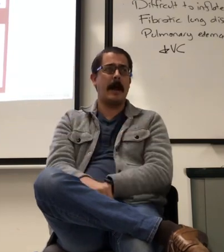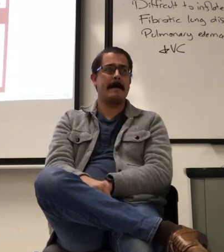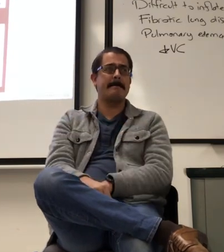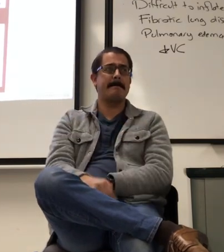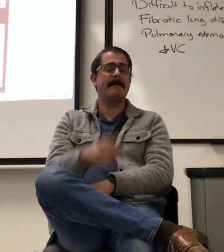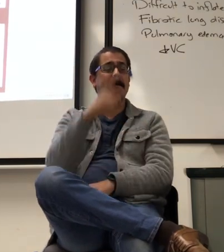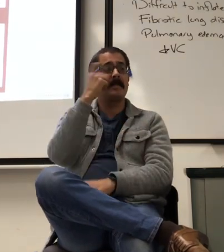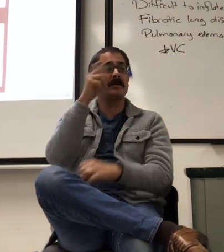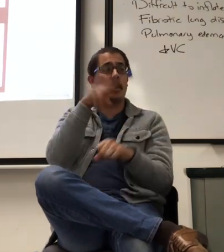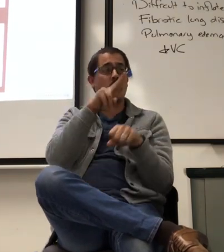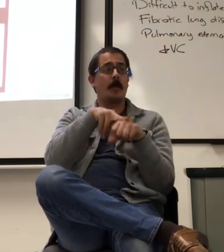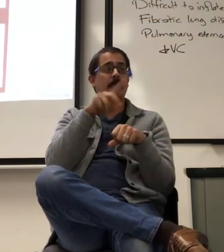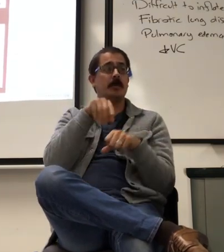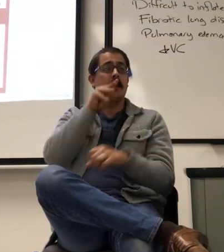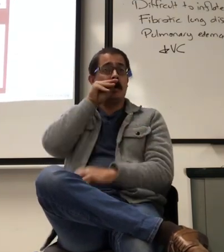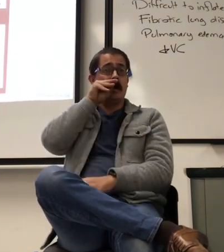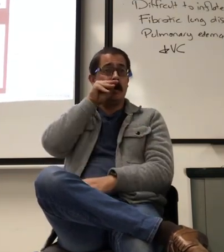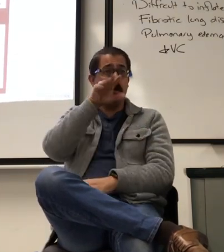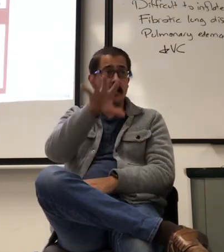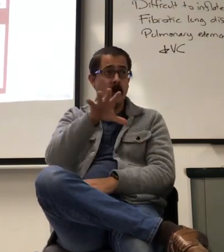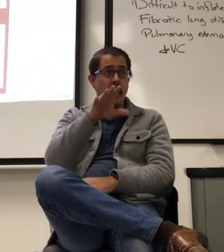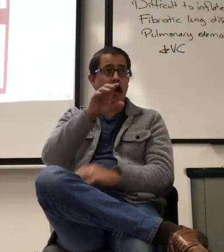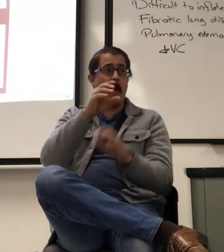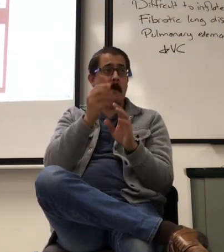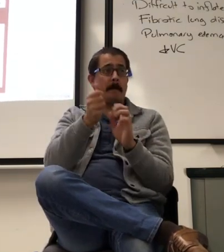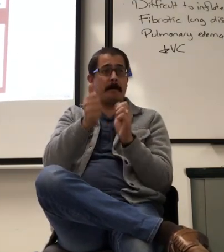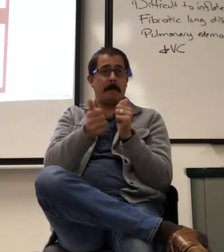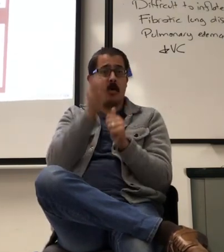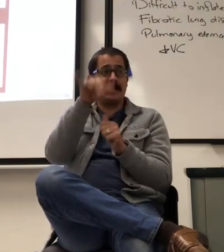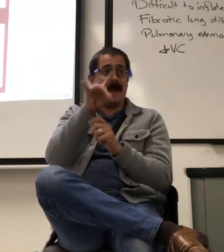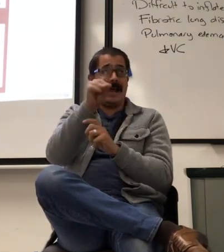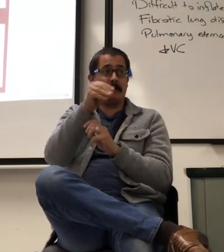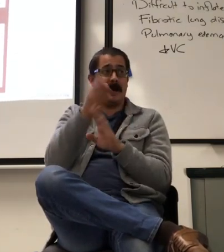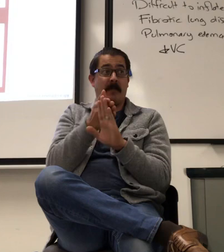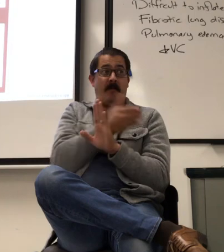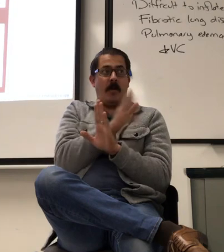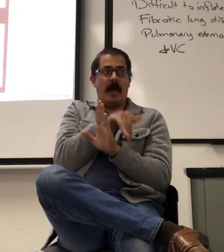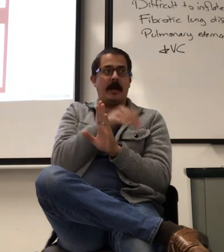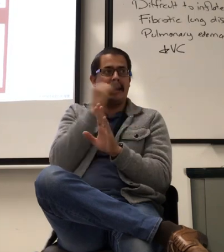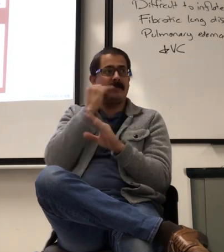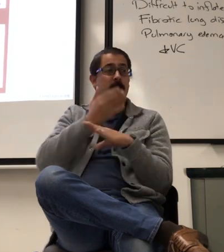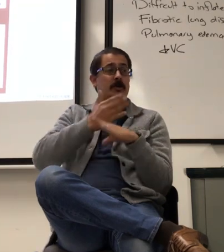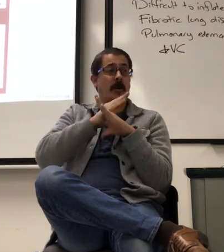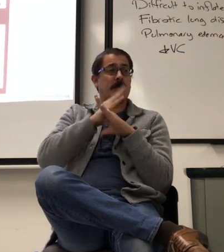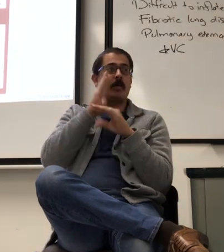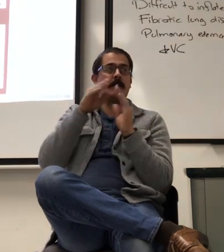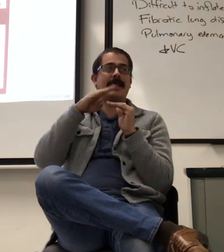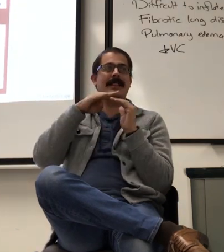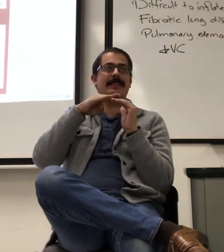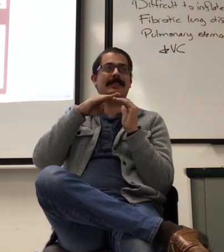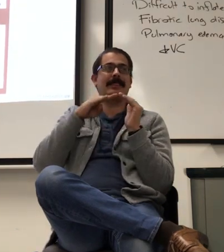Because normally, you should push out most of it in the first second. But if there's an obstruction, it'll be much less than 80%.